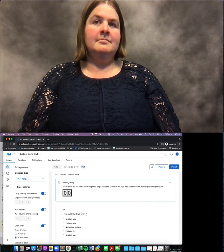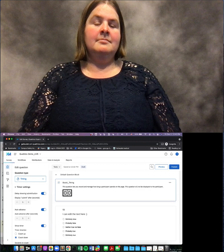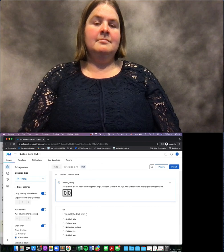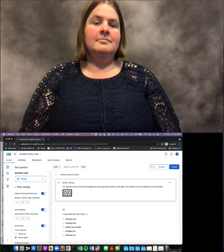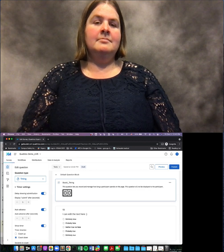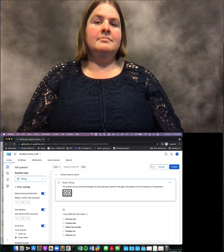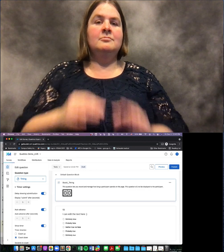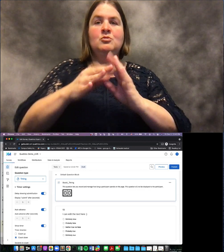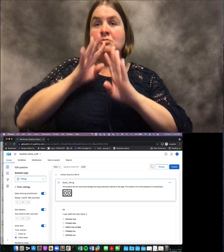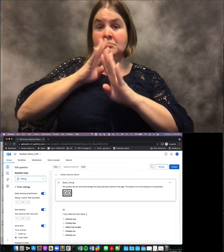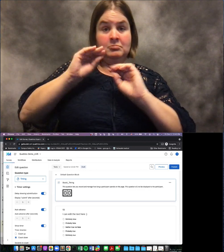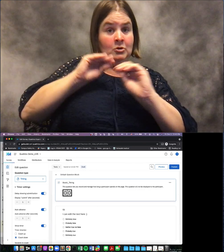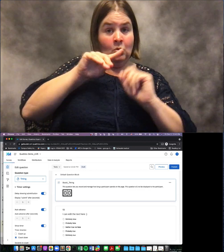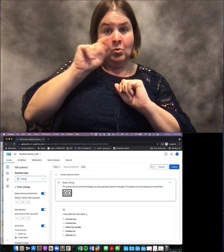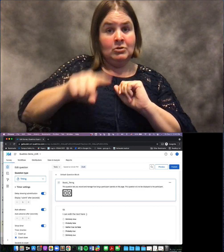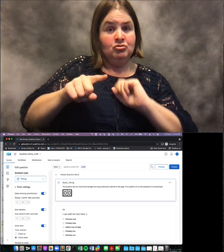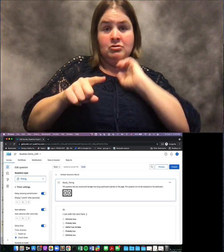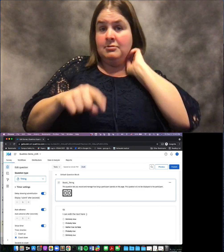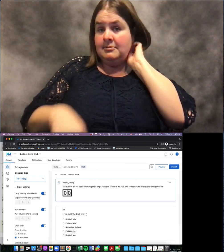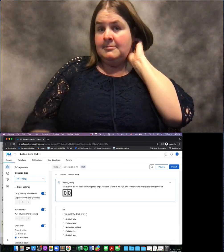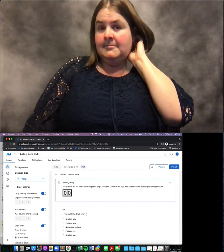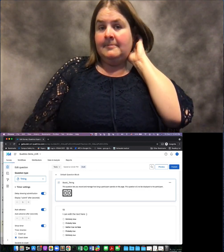No questions?